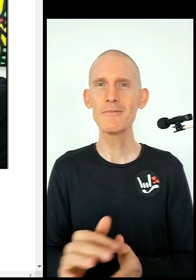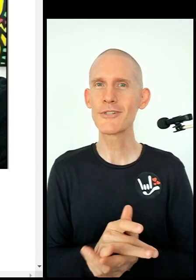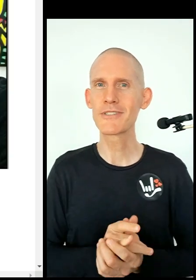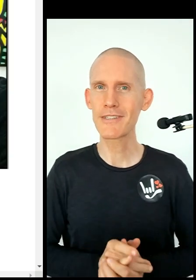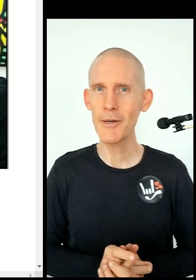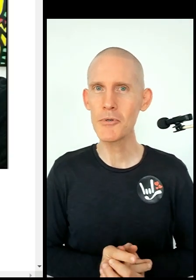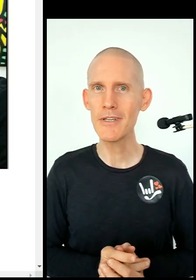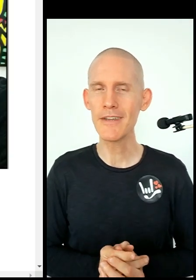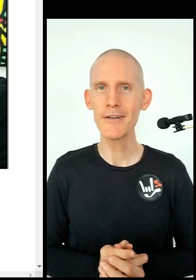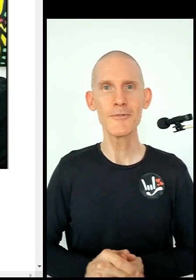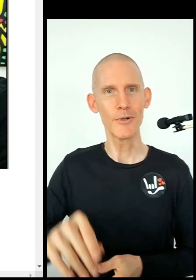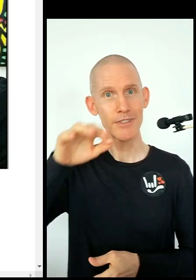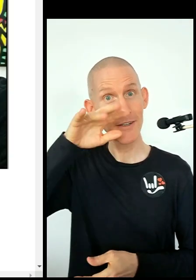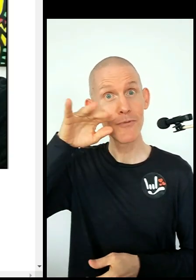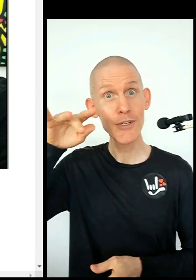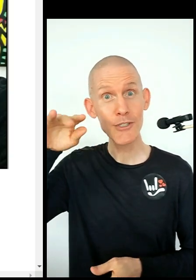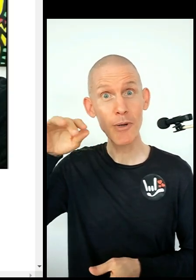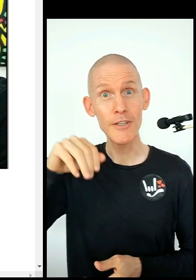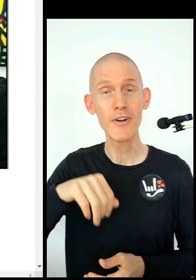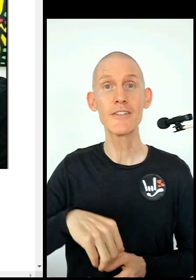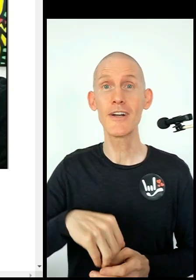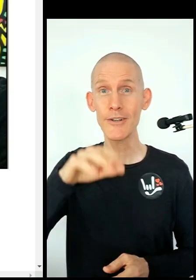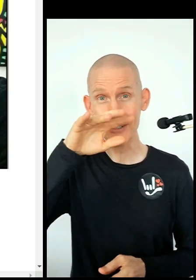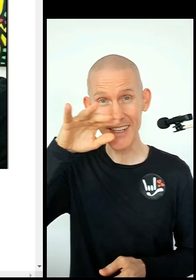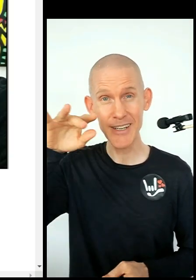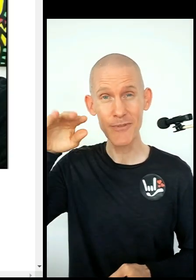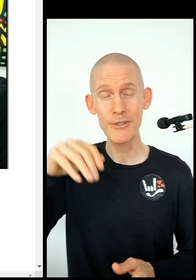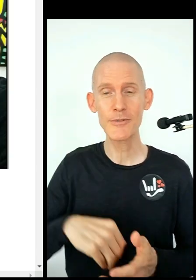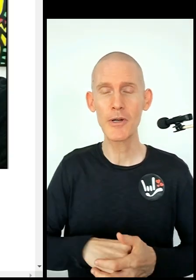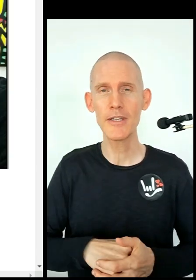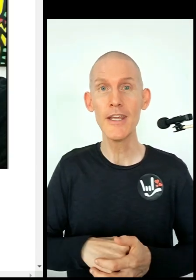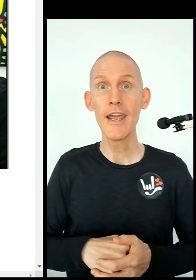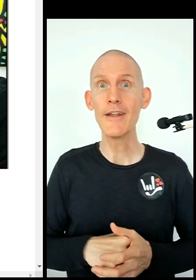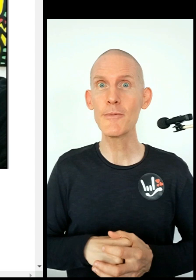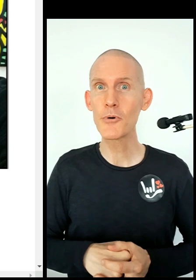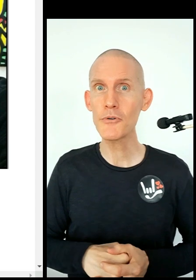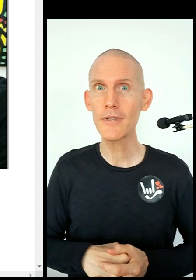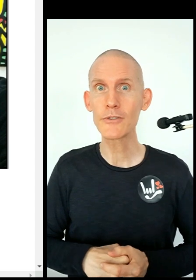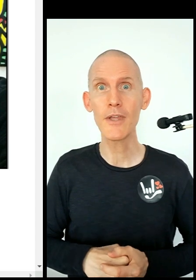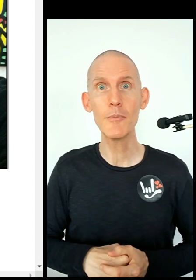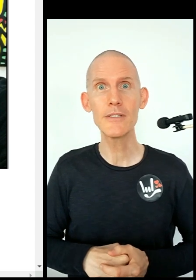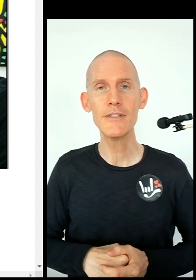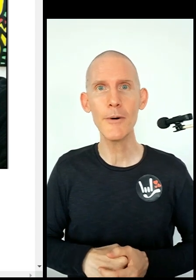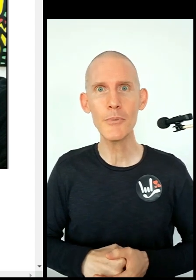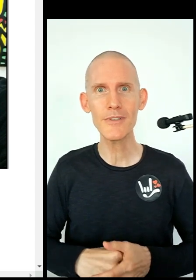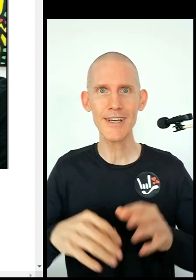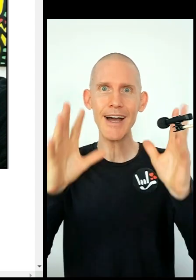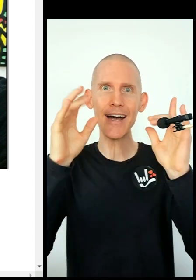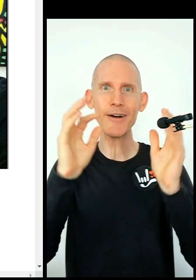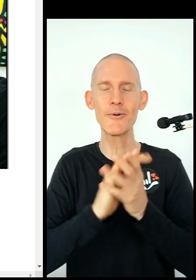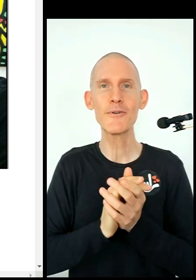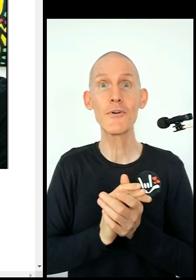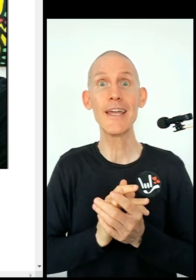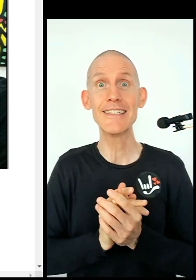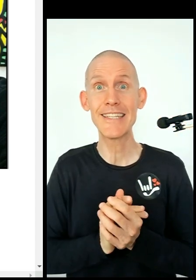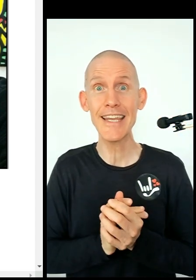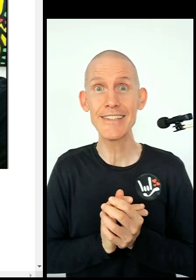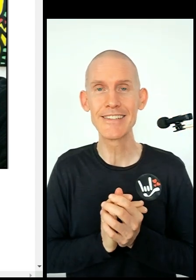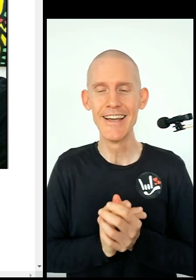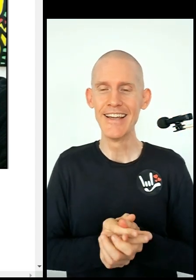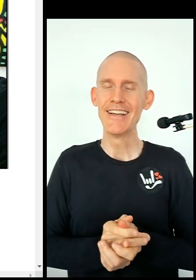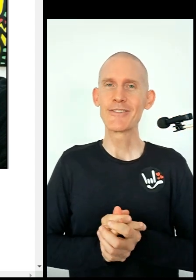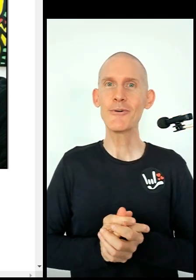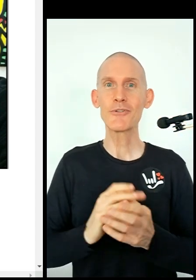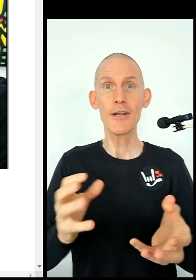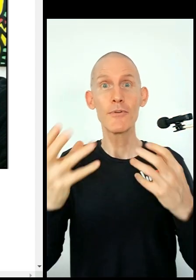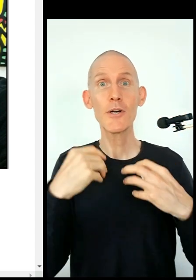Okay, so there's a celebrity in there. Once again, finger spelling, right? Trying to understand finger spelling and the birthday. So that means numbers. Wonderful. And